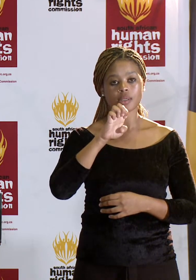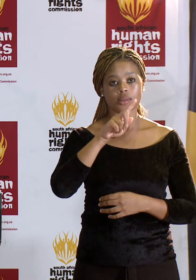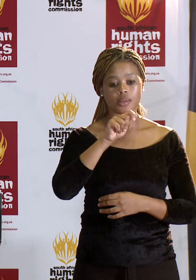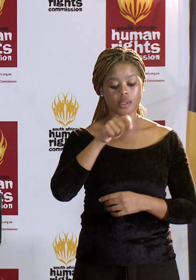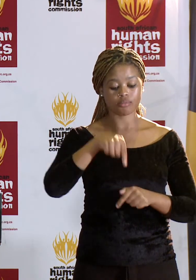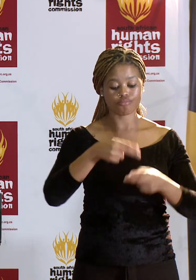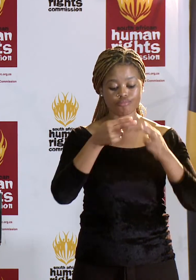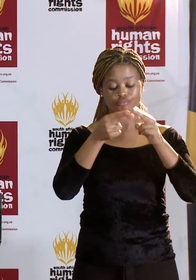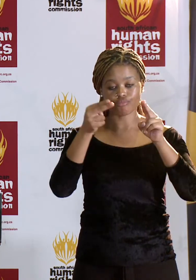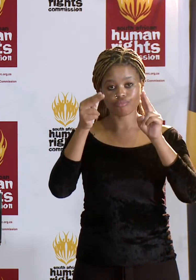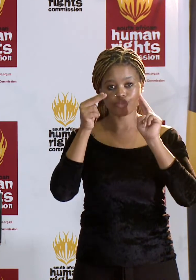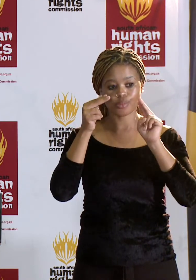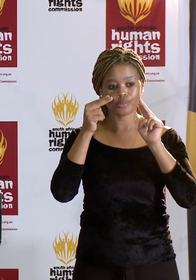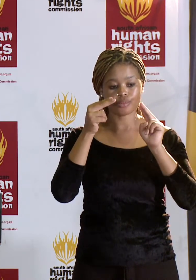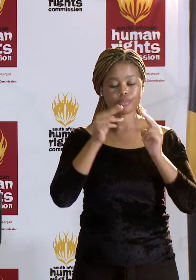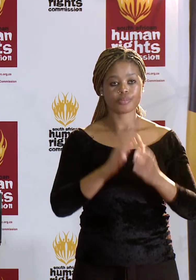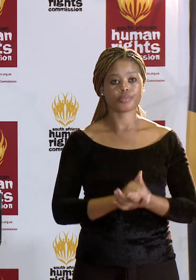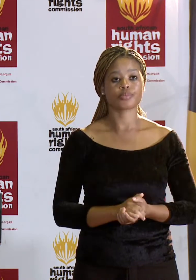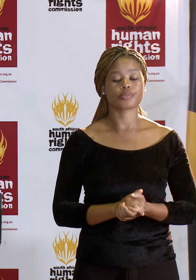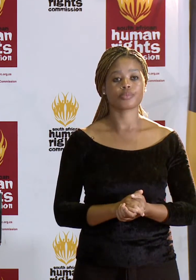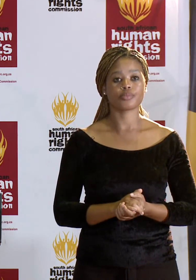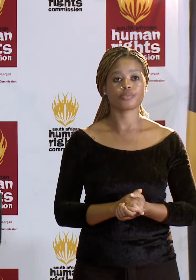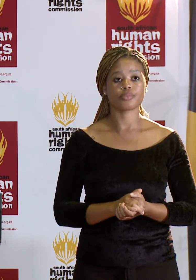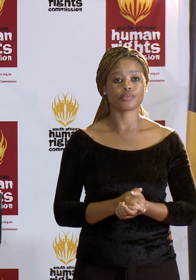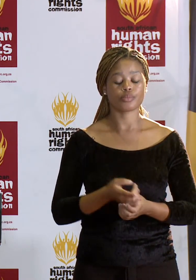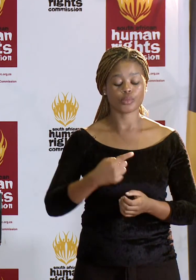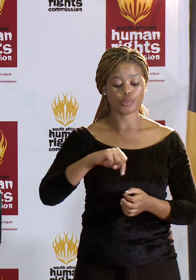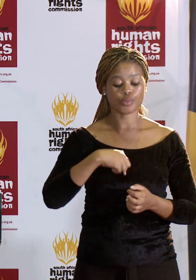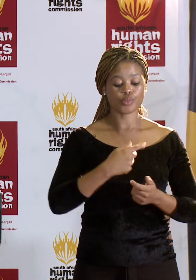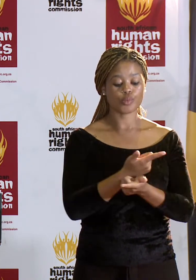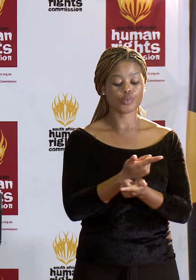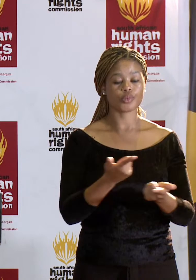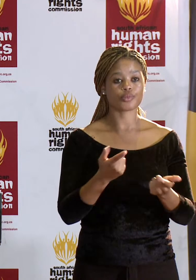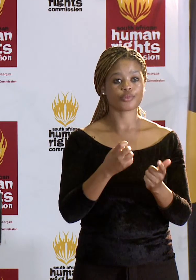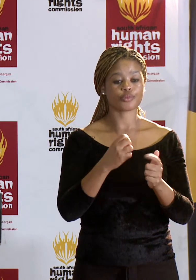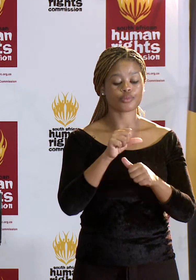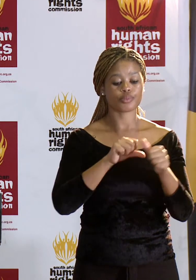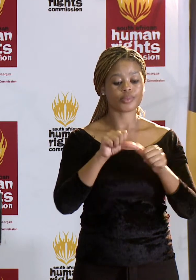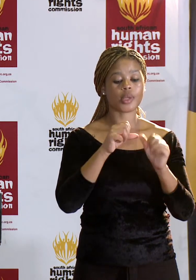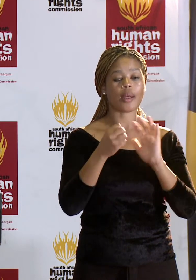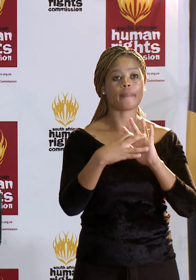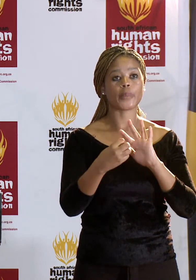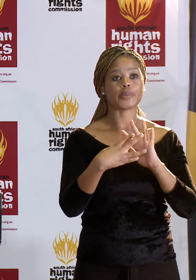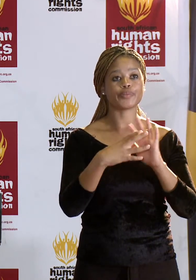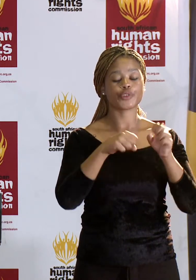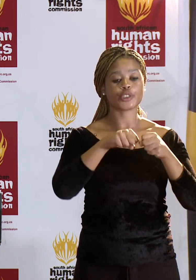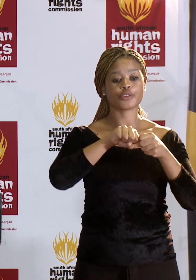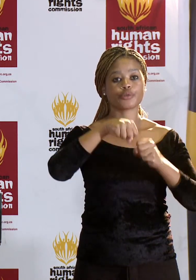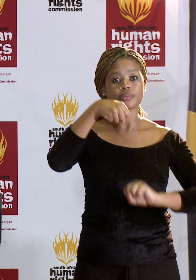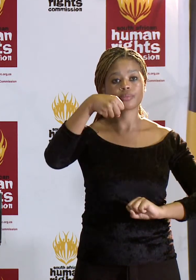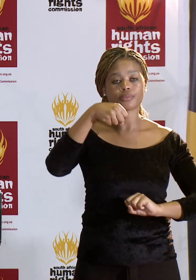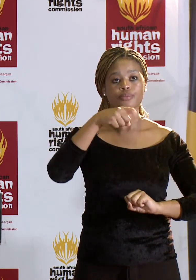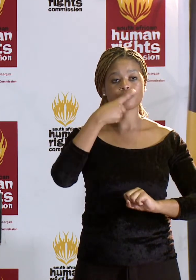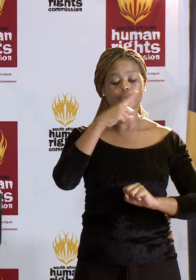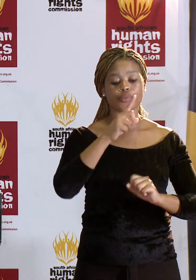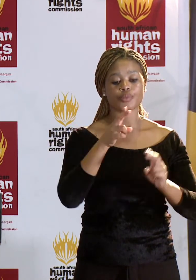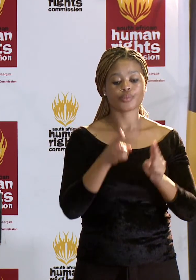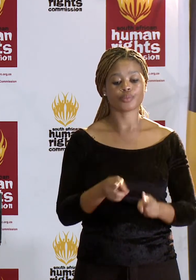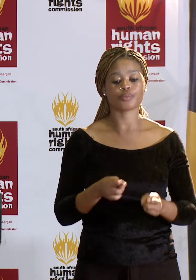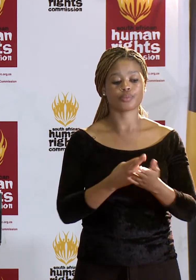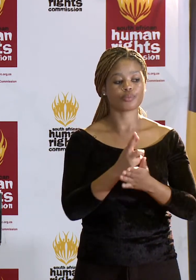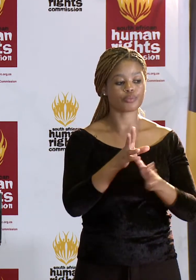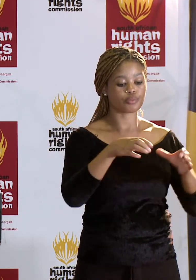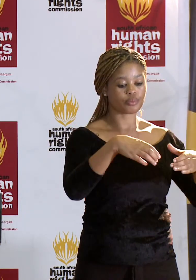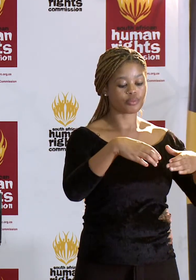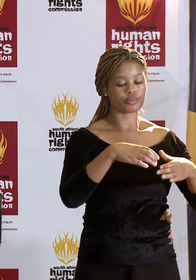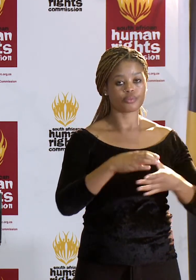the university, as we launch the social media charter in collaboration with the South African Human Rights